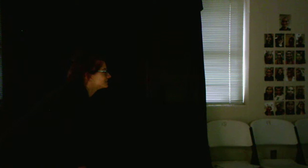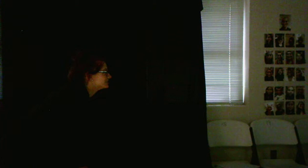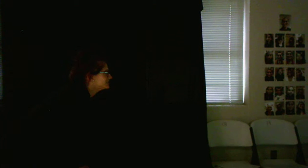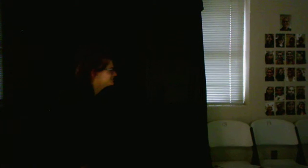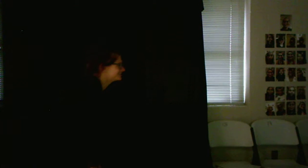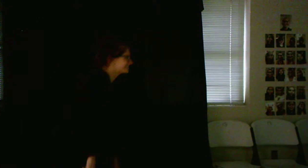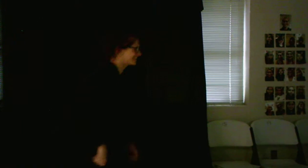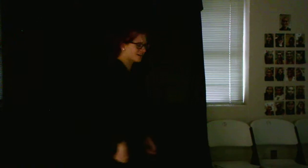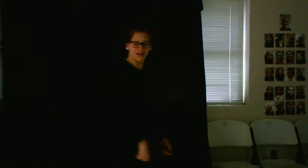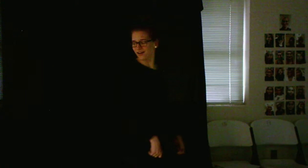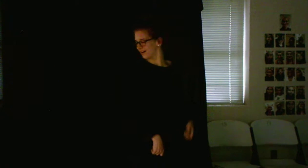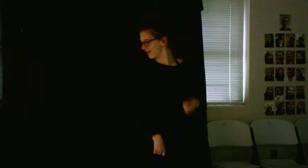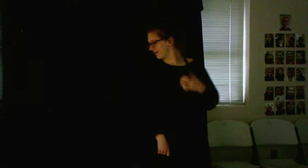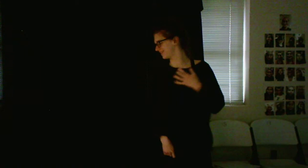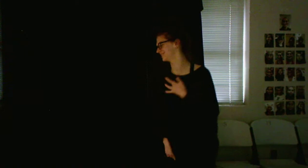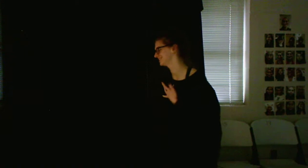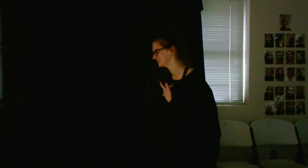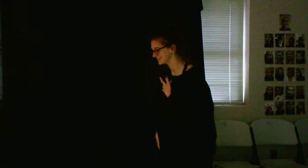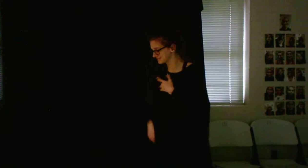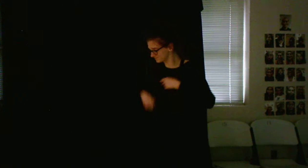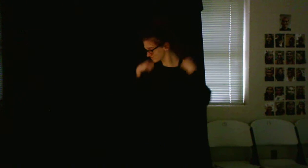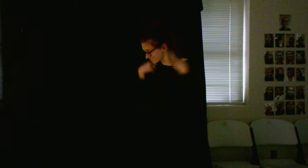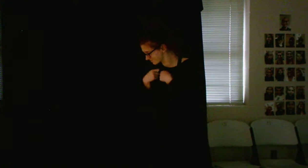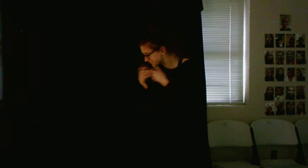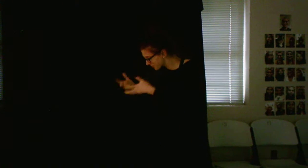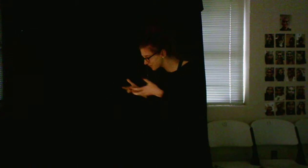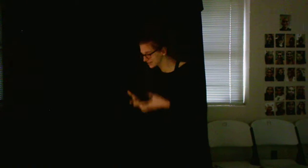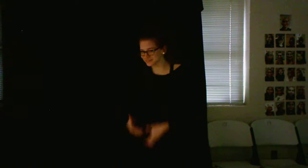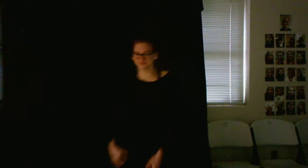When he puts the sweater on, he'll notice one of the buttons is loose.